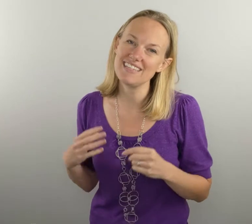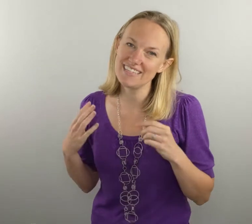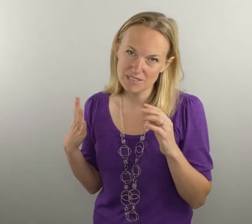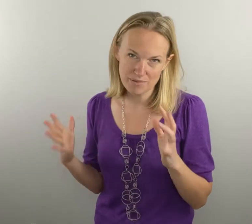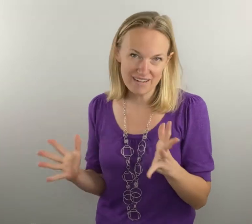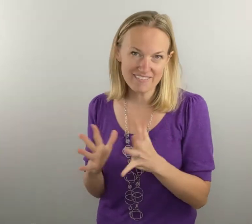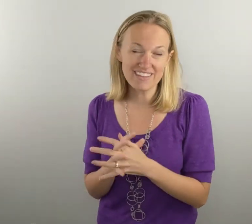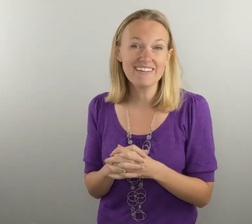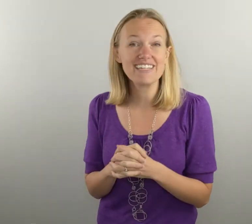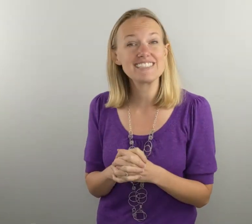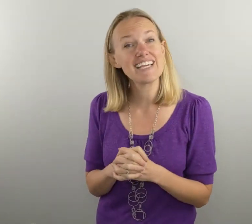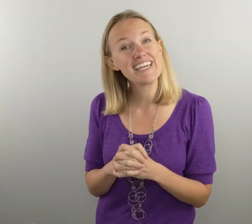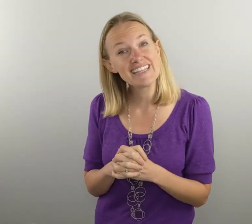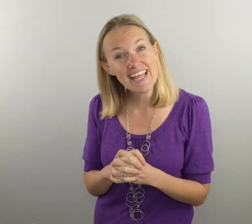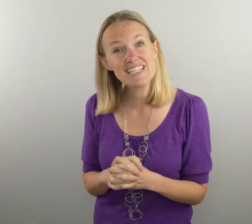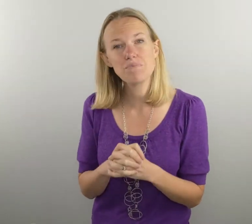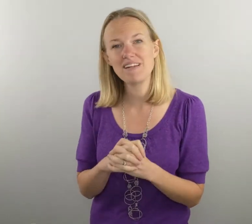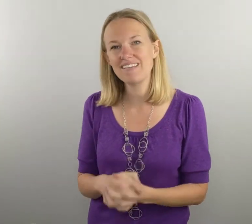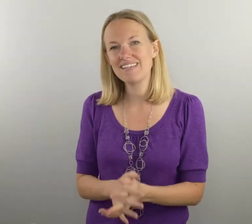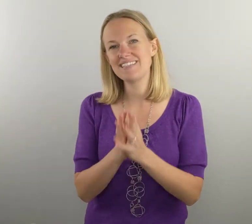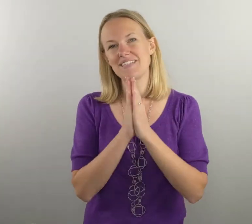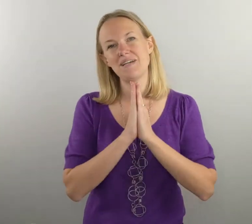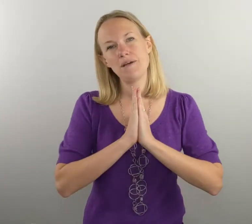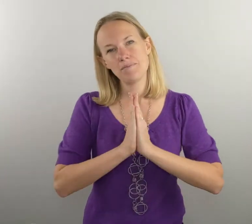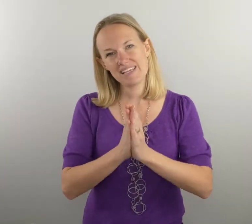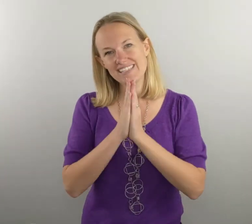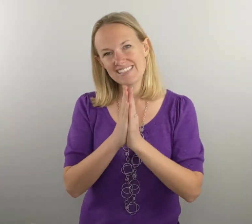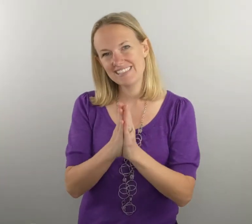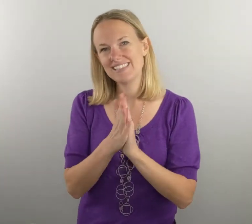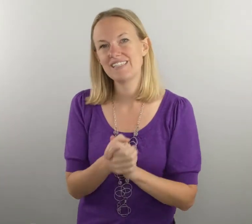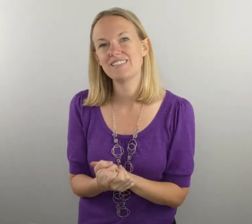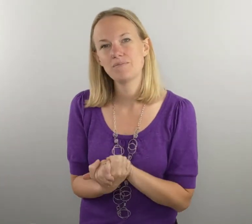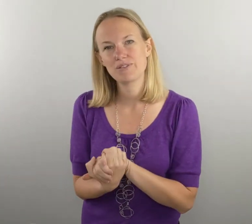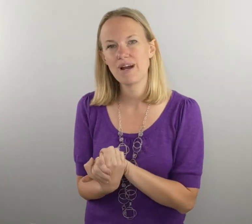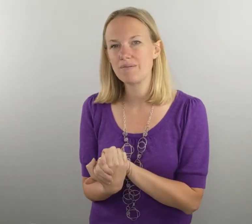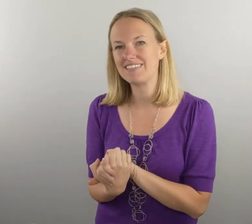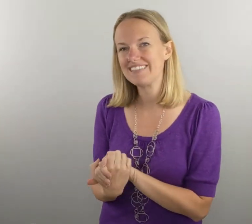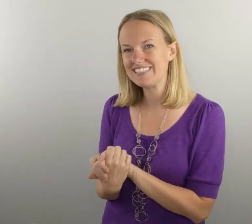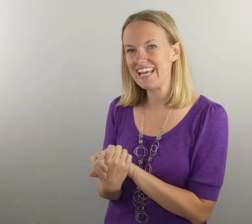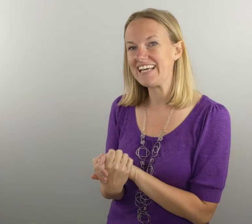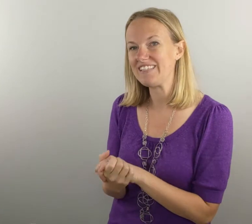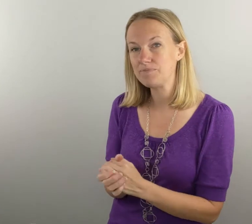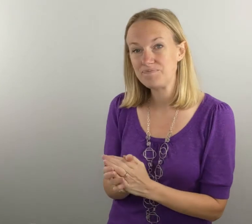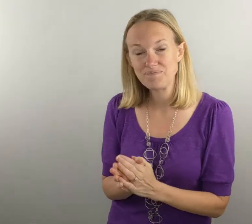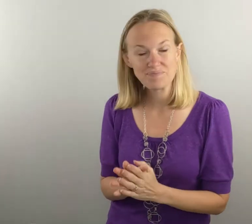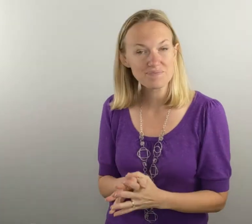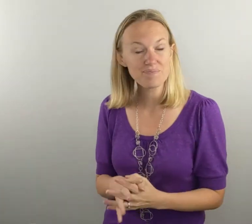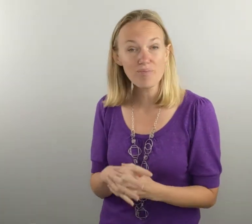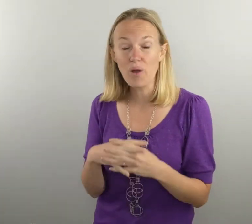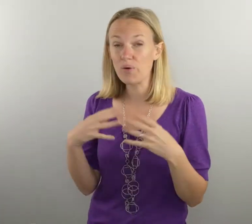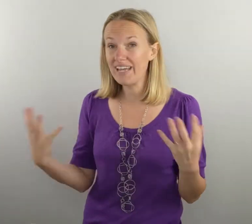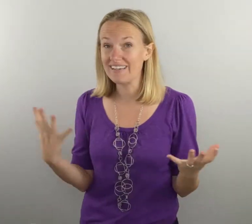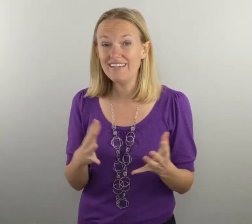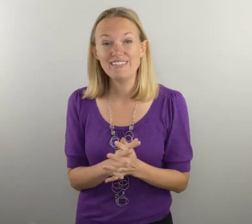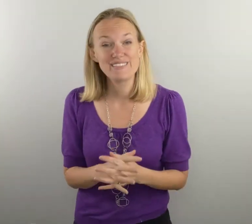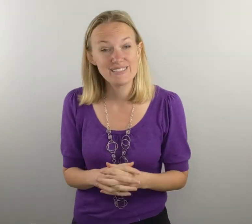link to print off the lyrics. And last but not least, please consider subscribing to the channel. Okay,